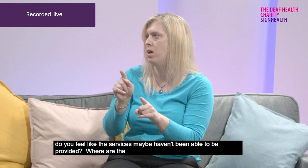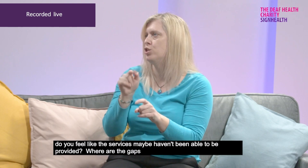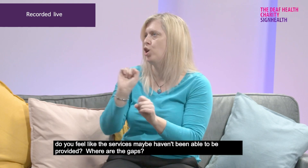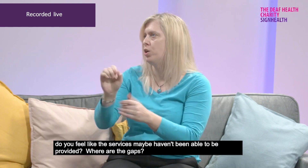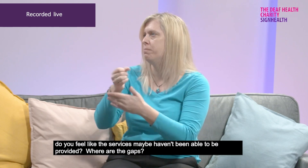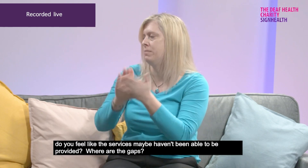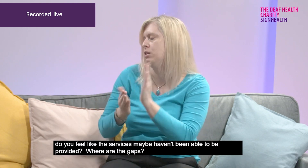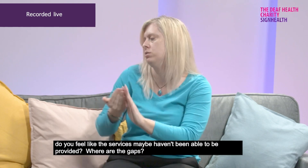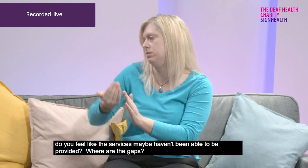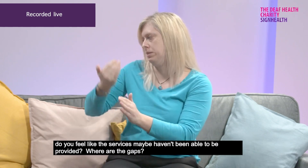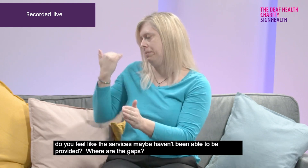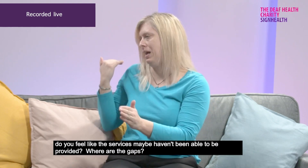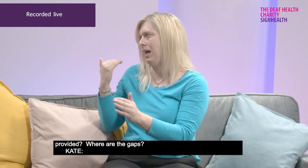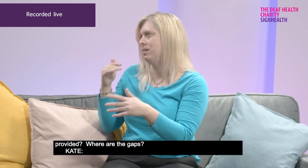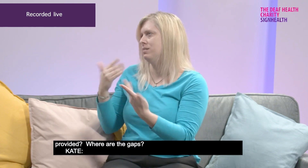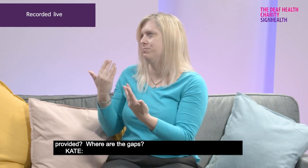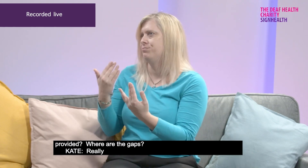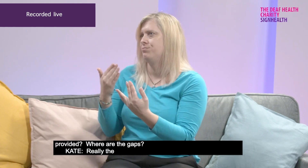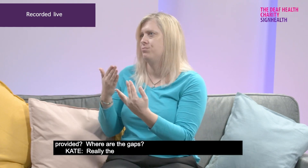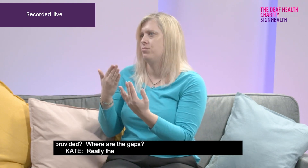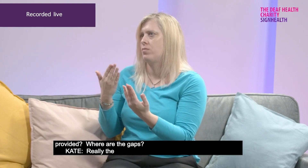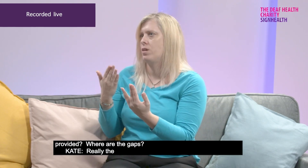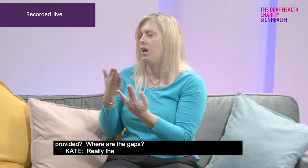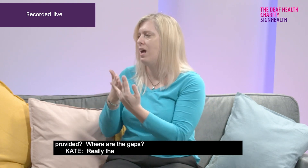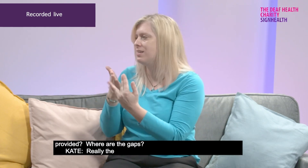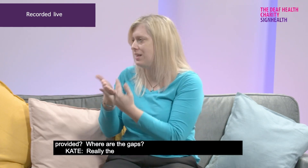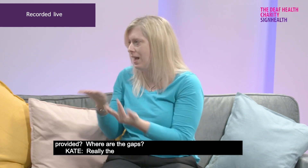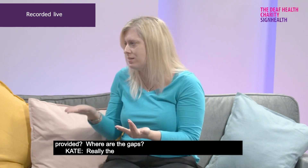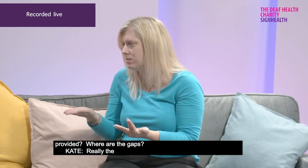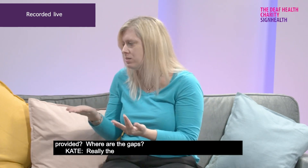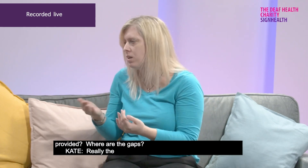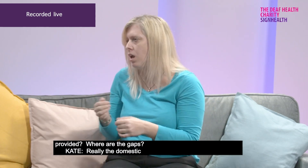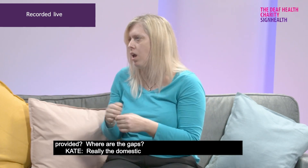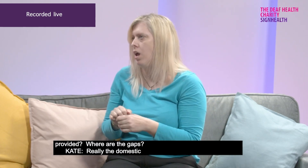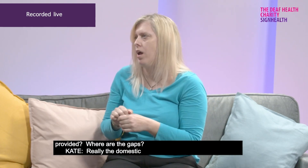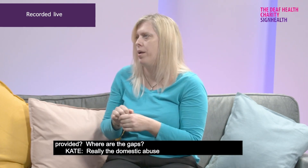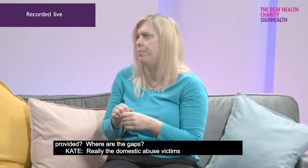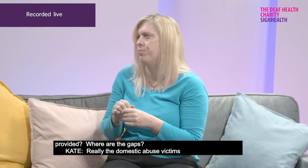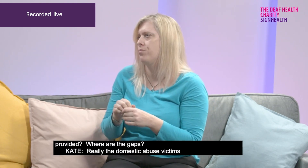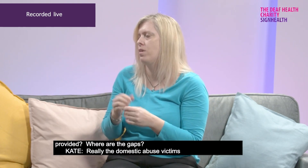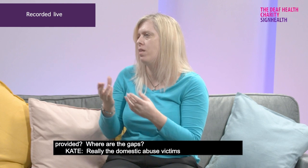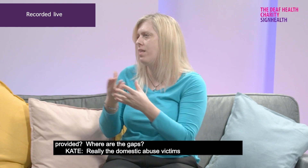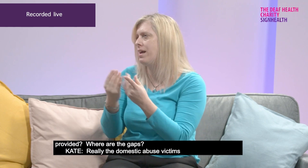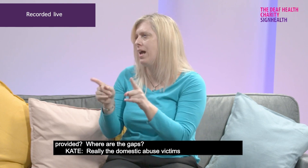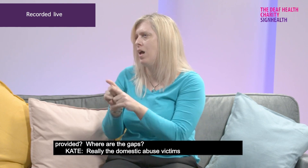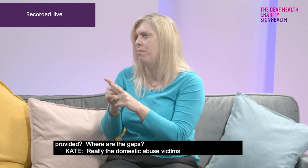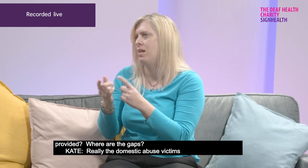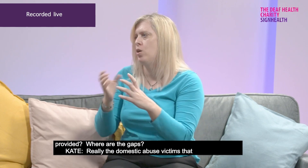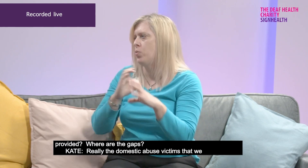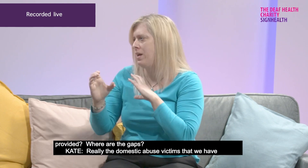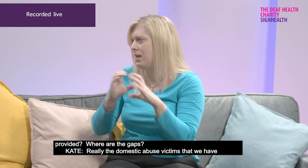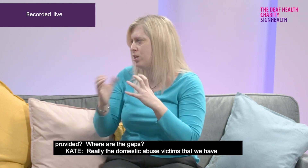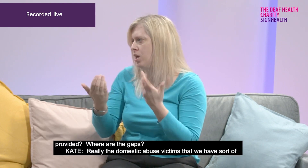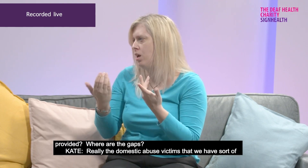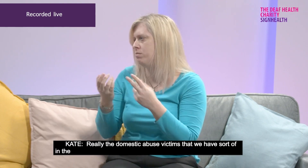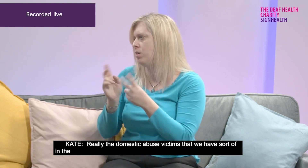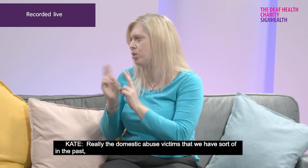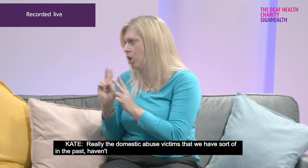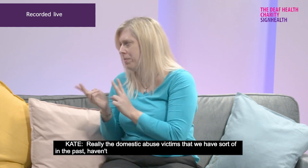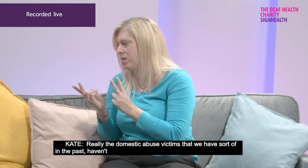So really the domestic abuse victims that we have sort of in